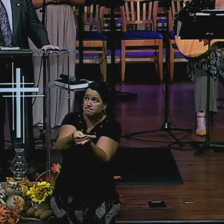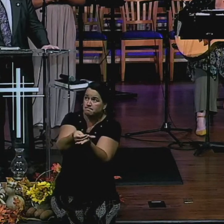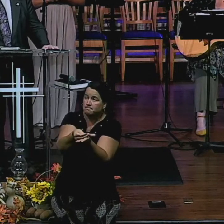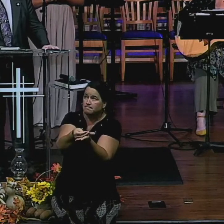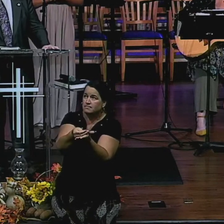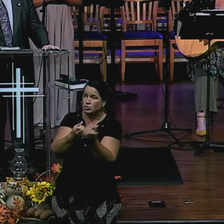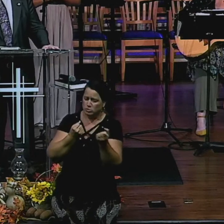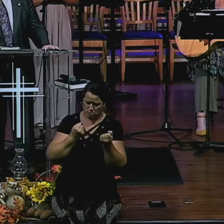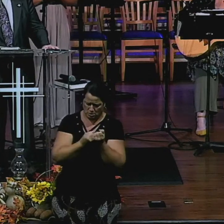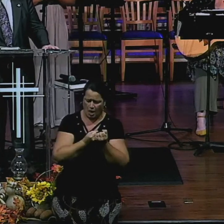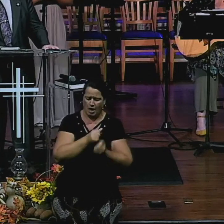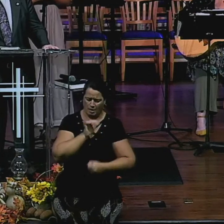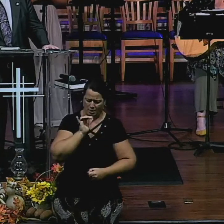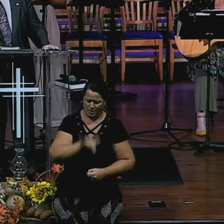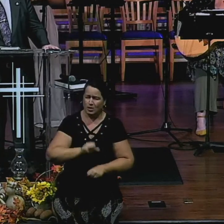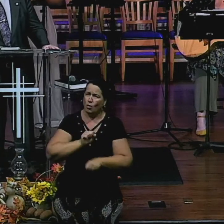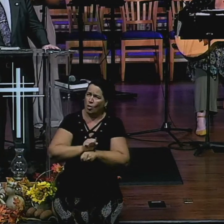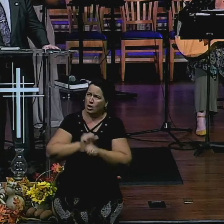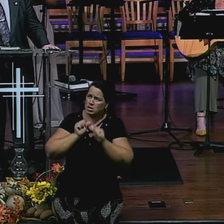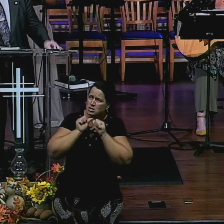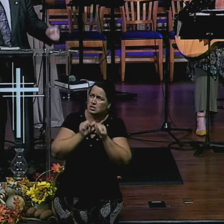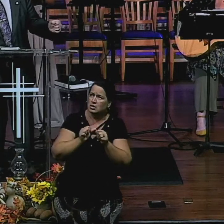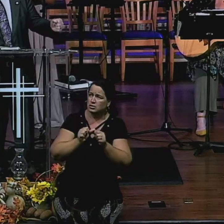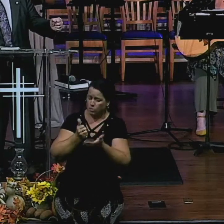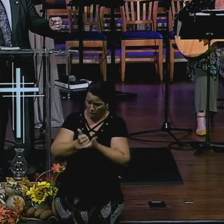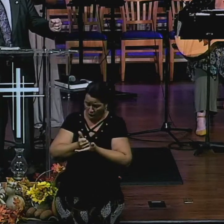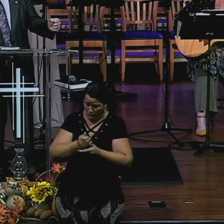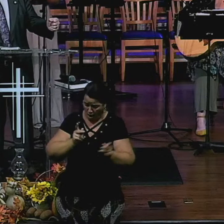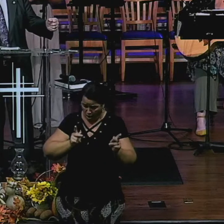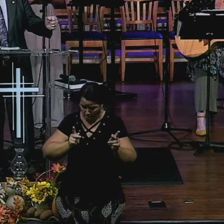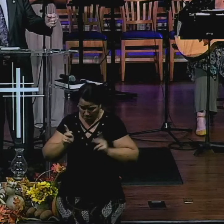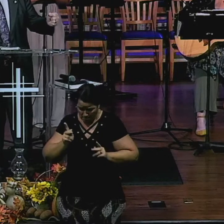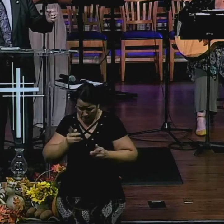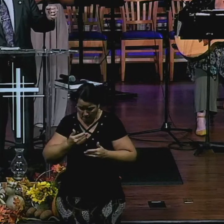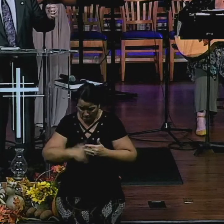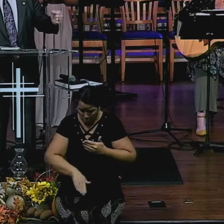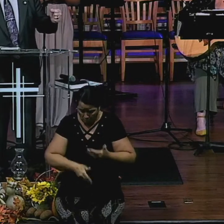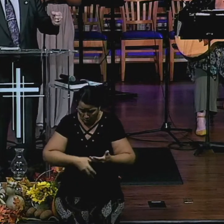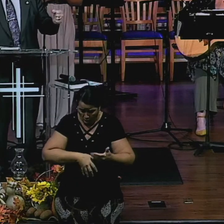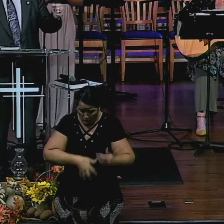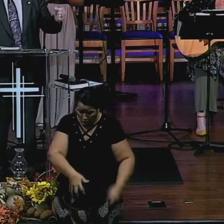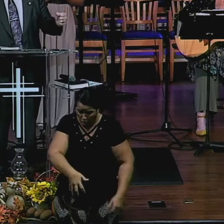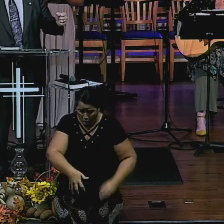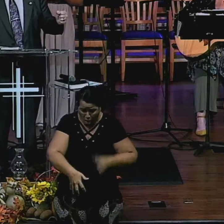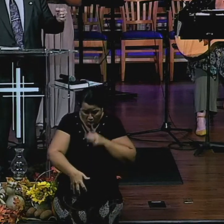as a voice for those who cannot speak up for themselves. Thank you, Master, that you are the